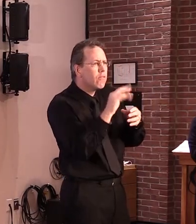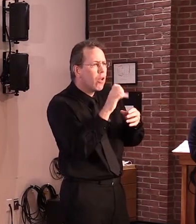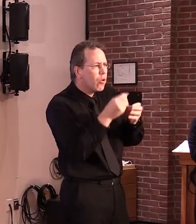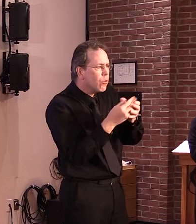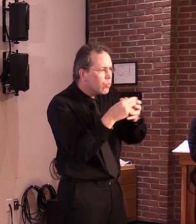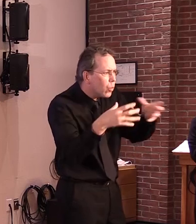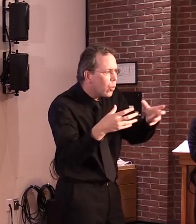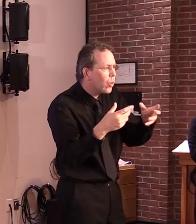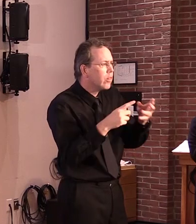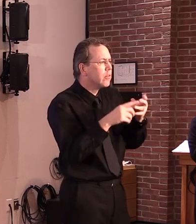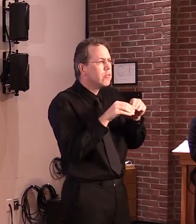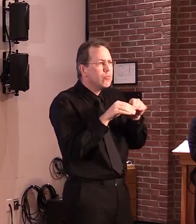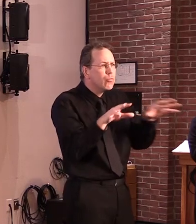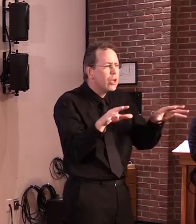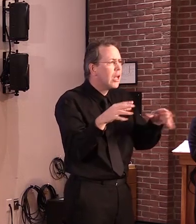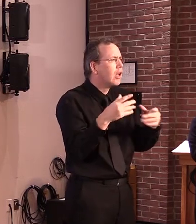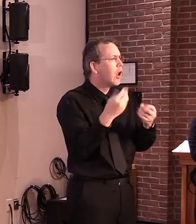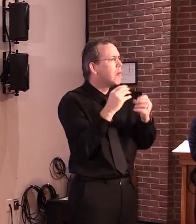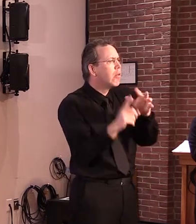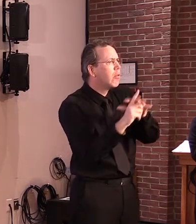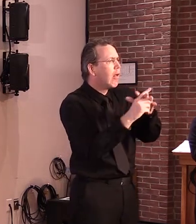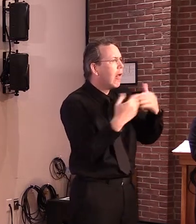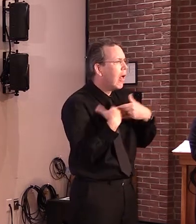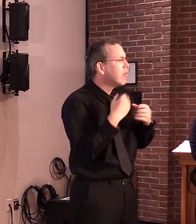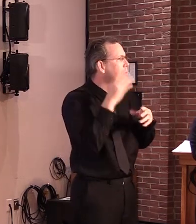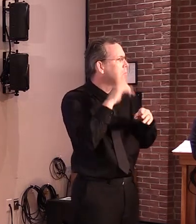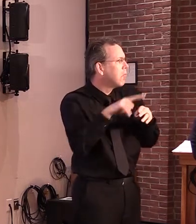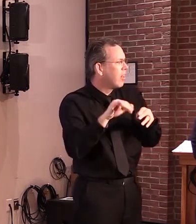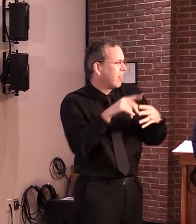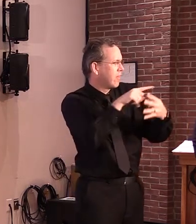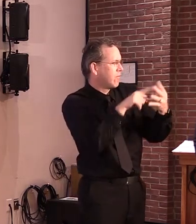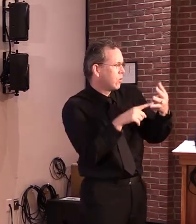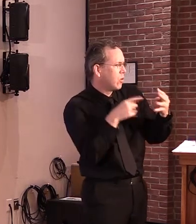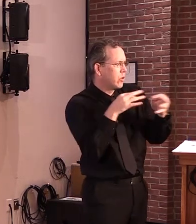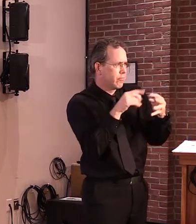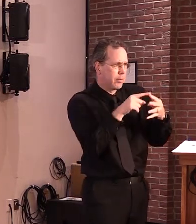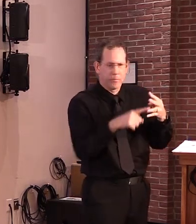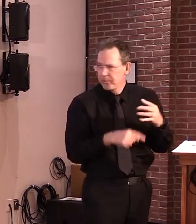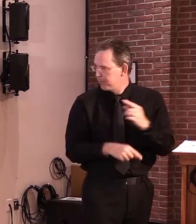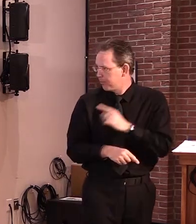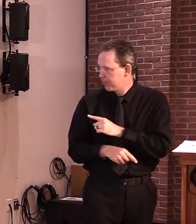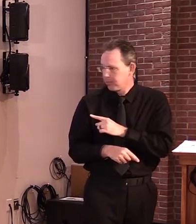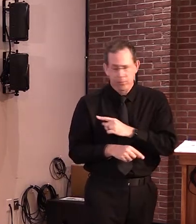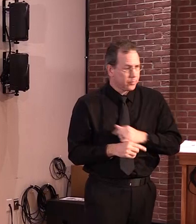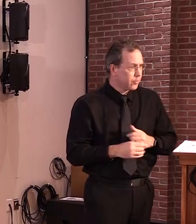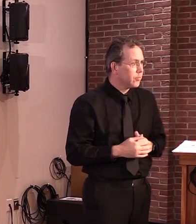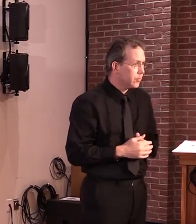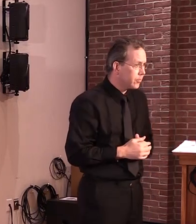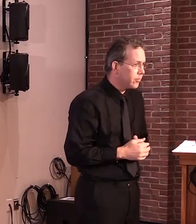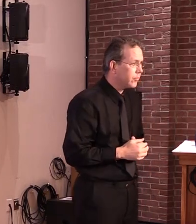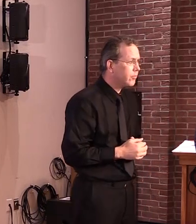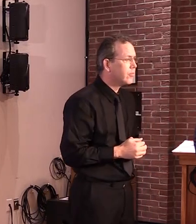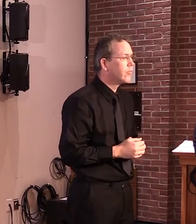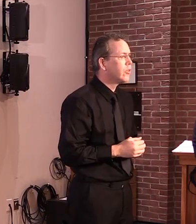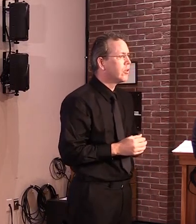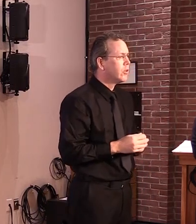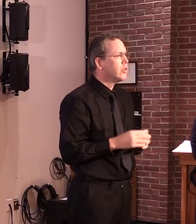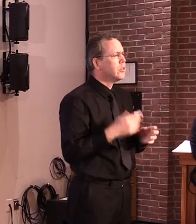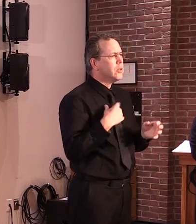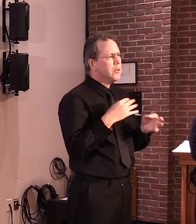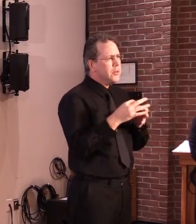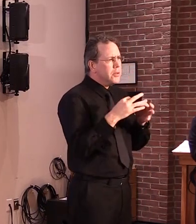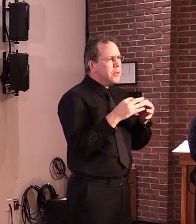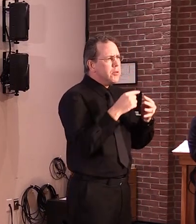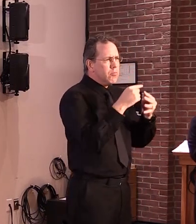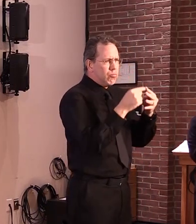economy. I want to run through those four metrics now and mention both where we are and what we're looking at in terms